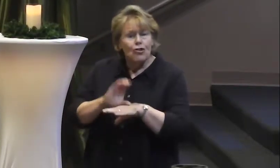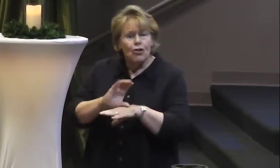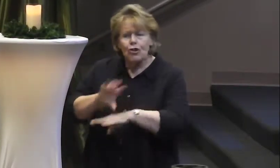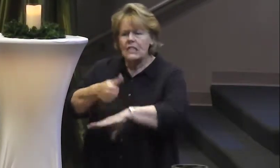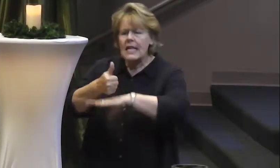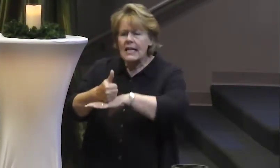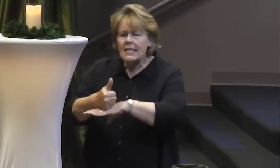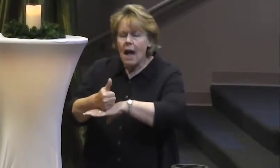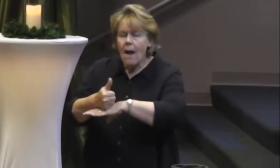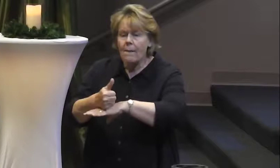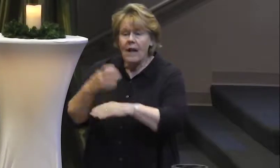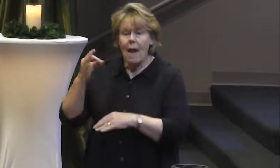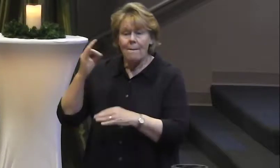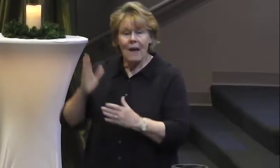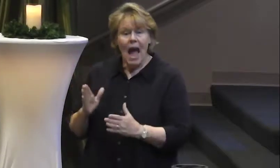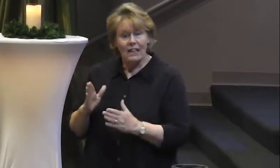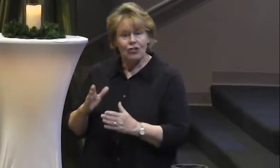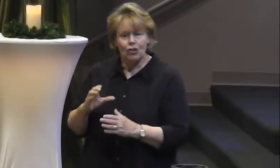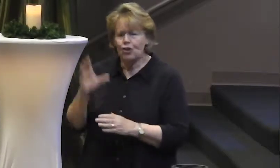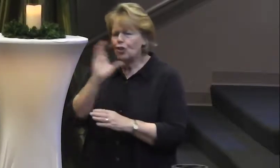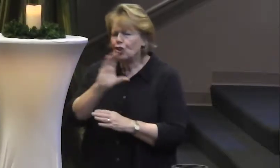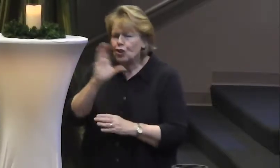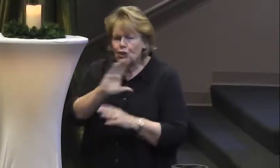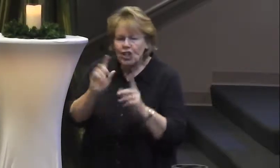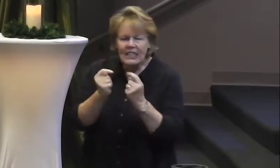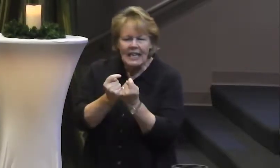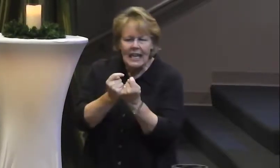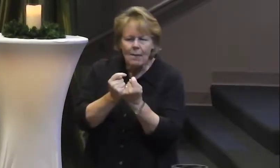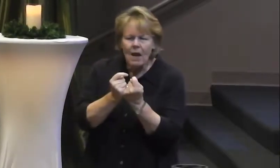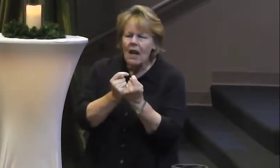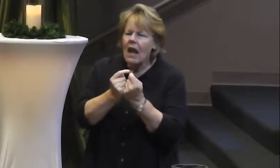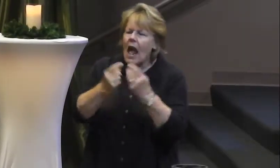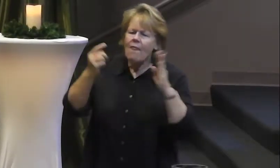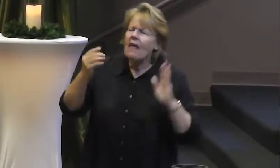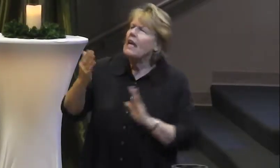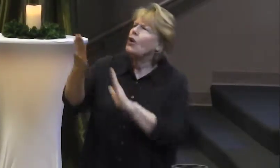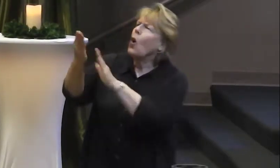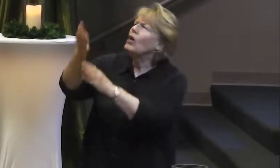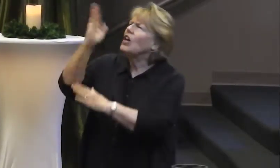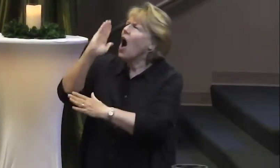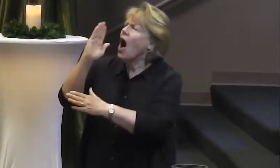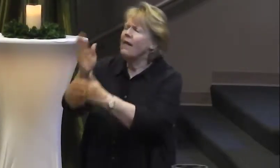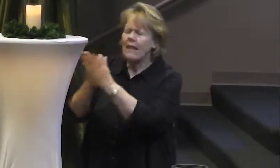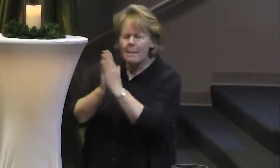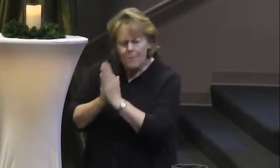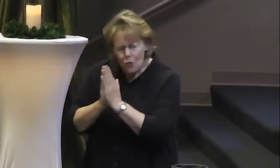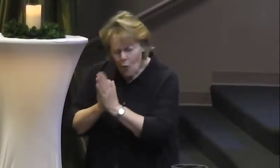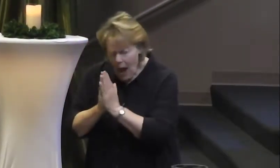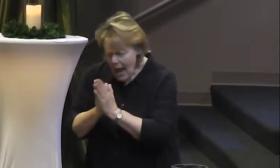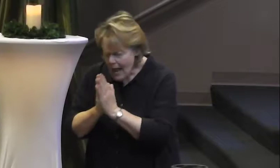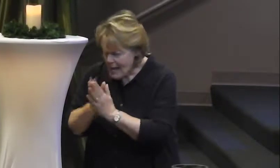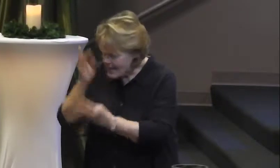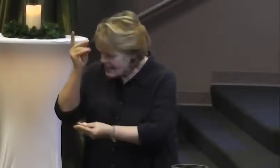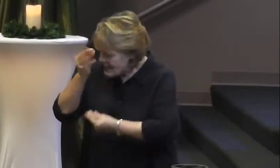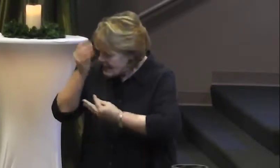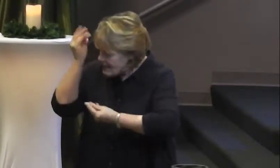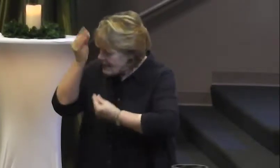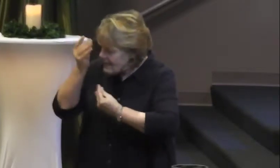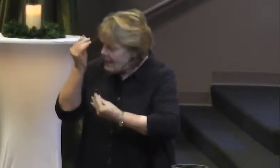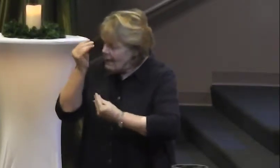team, and they just go to God, they pray like crazy. They finally sense a leading